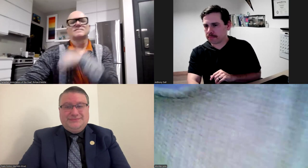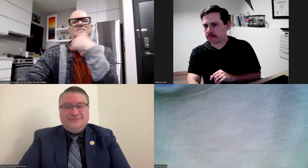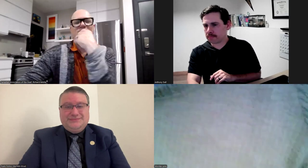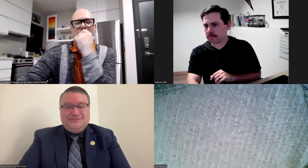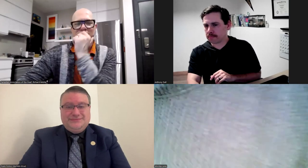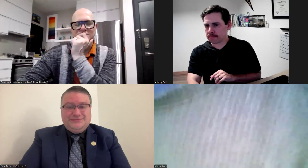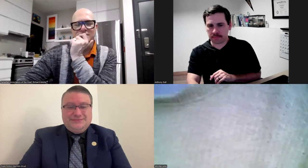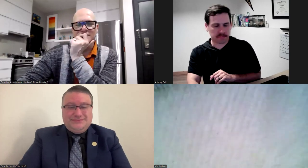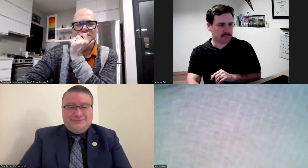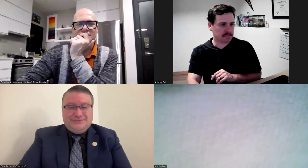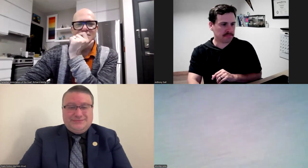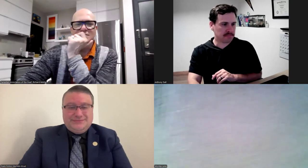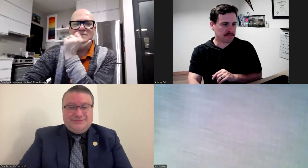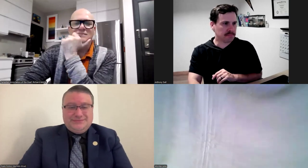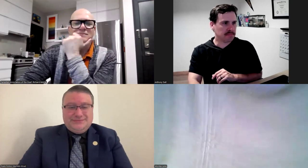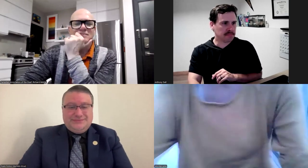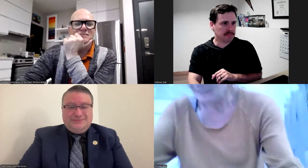We'll just give Monica a minute here.